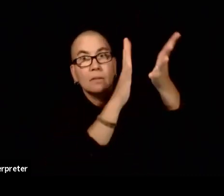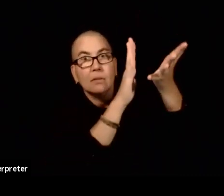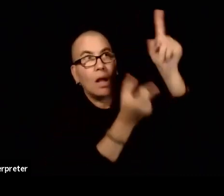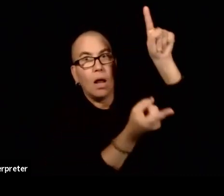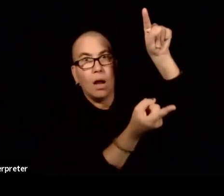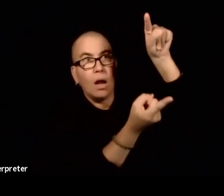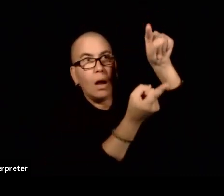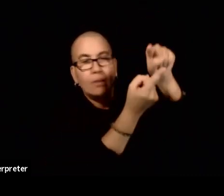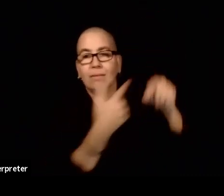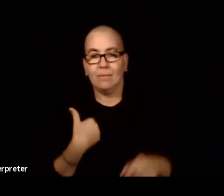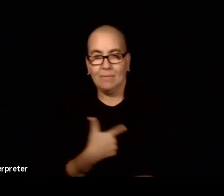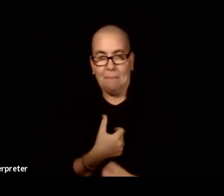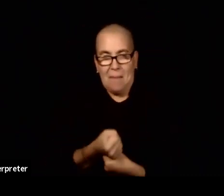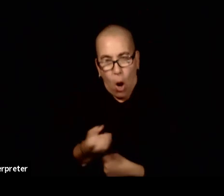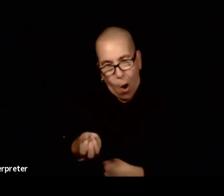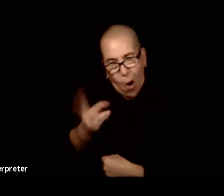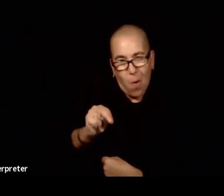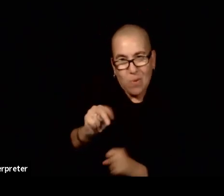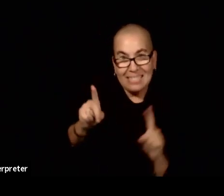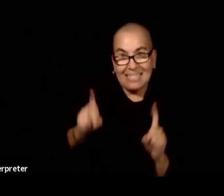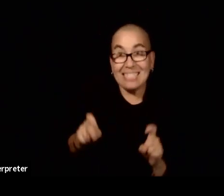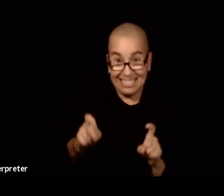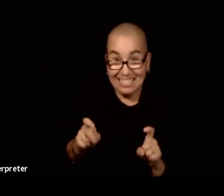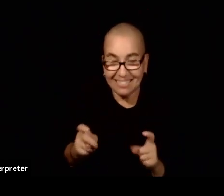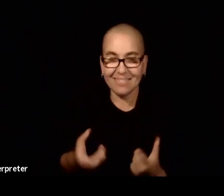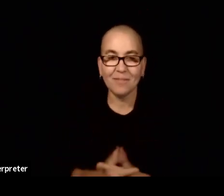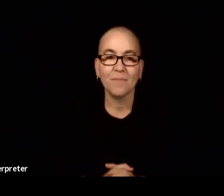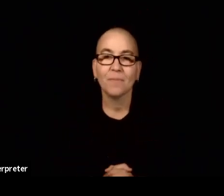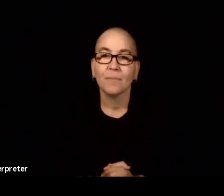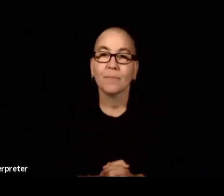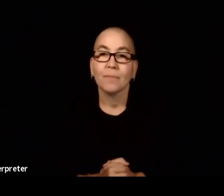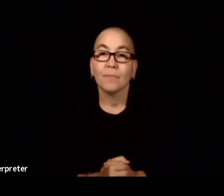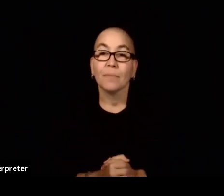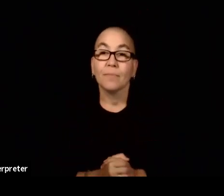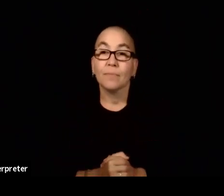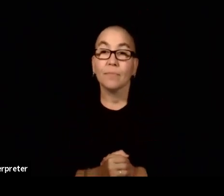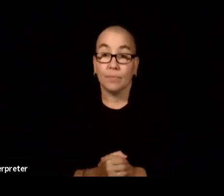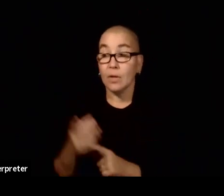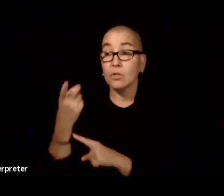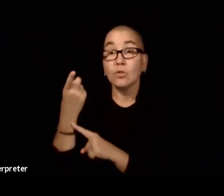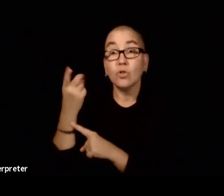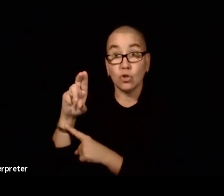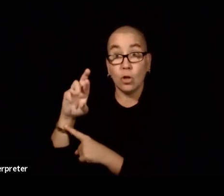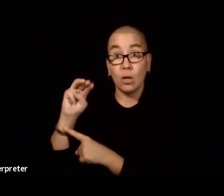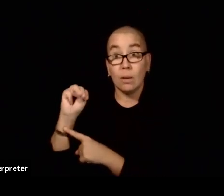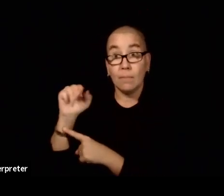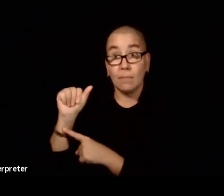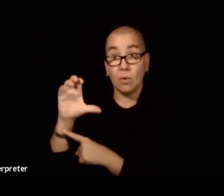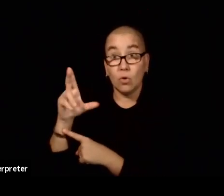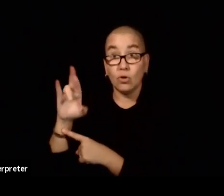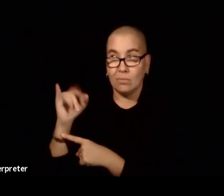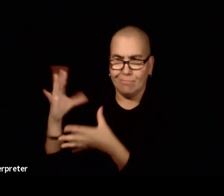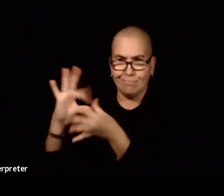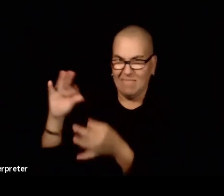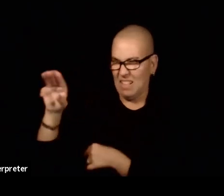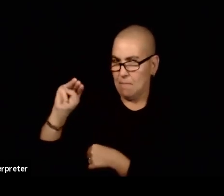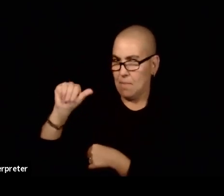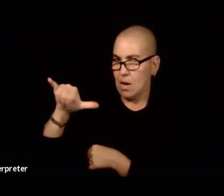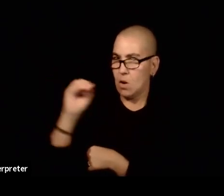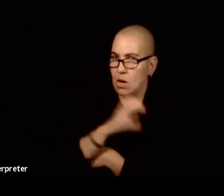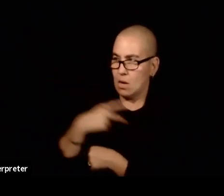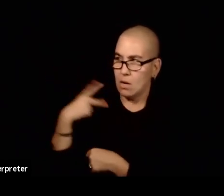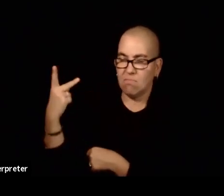close collaboration. Our laboratories are talking to each other every day, and we're balancing where the tests go depending on what the